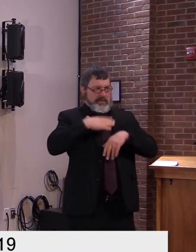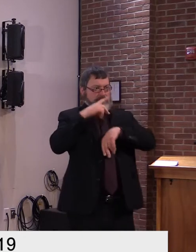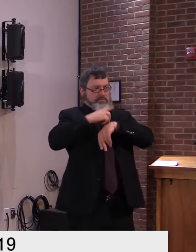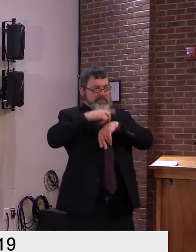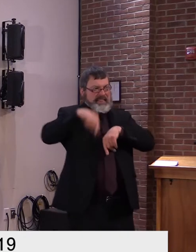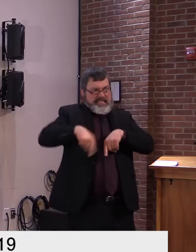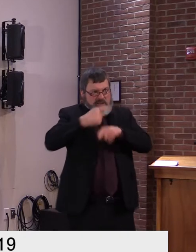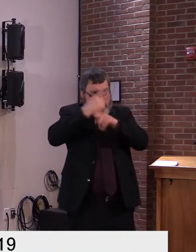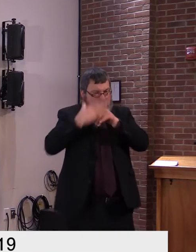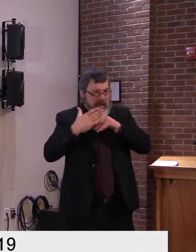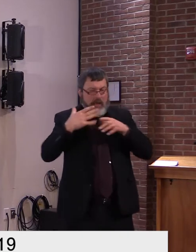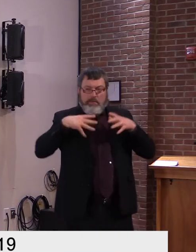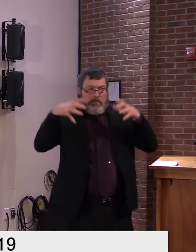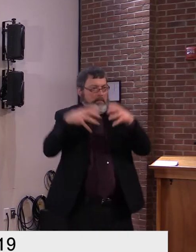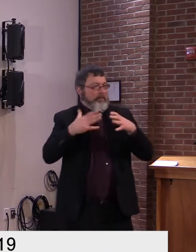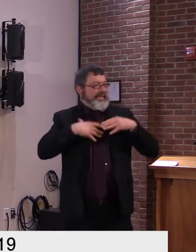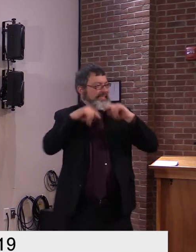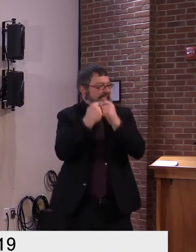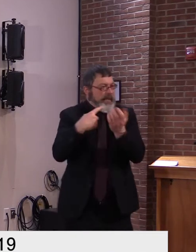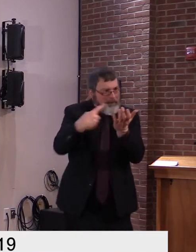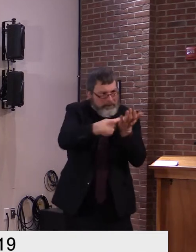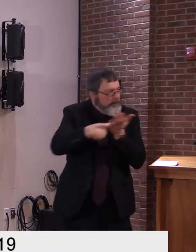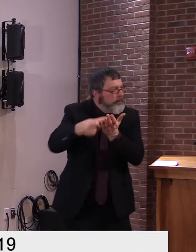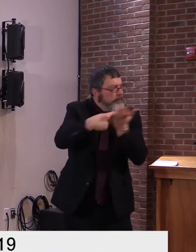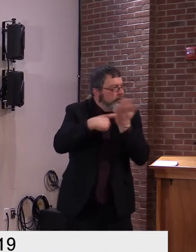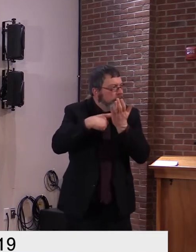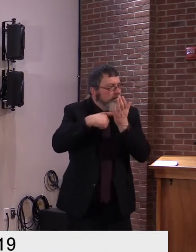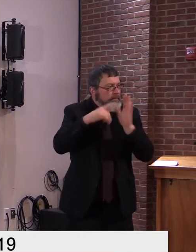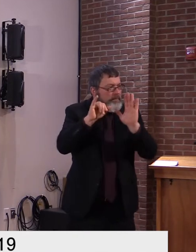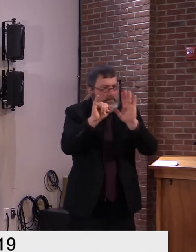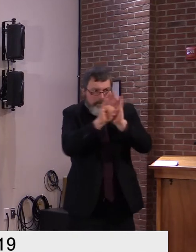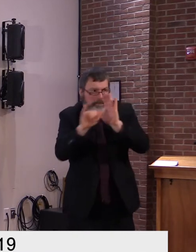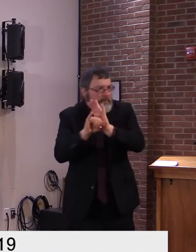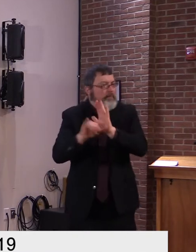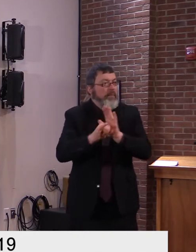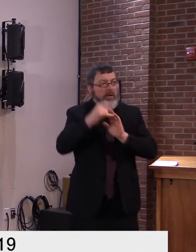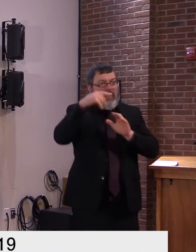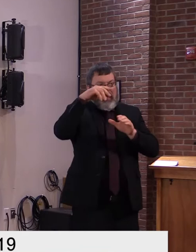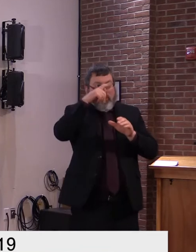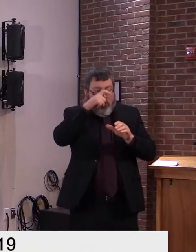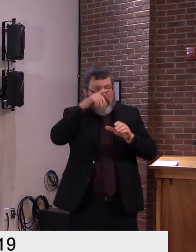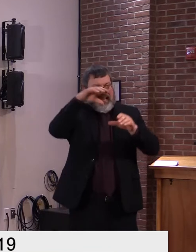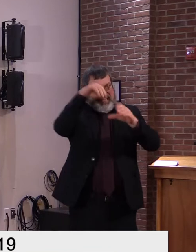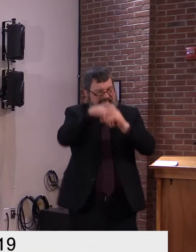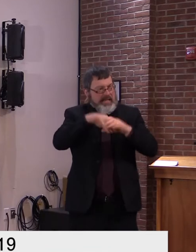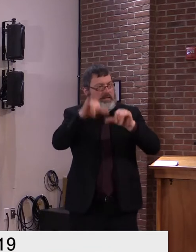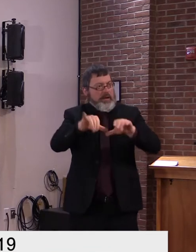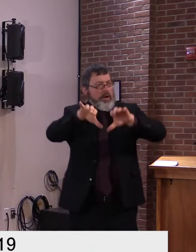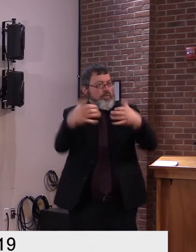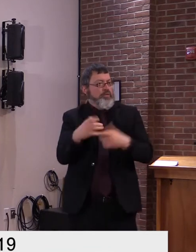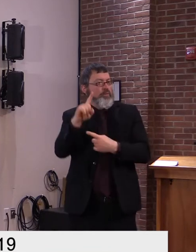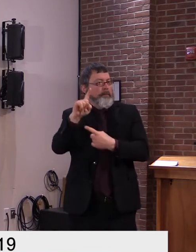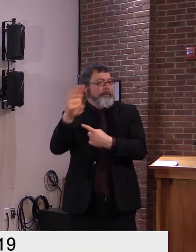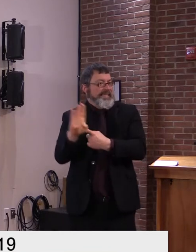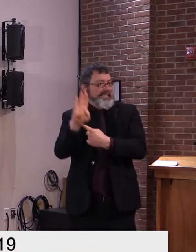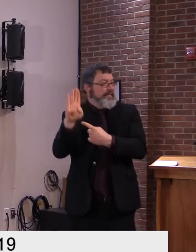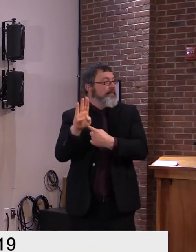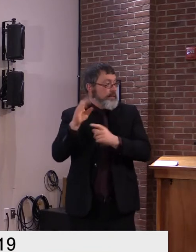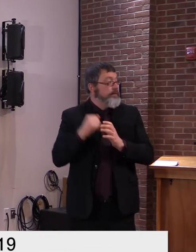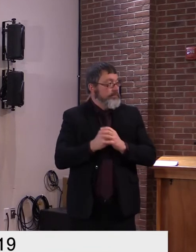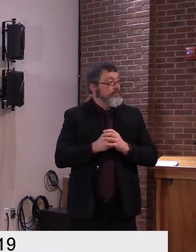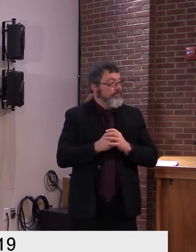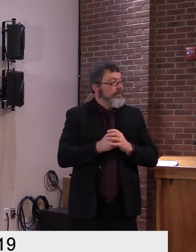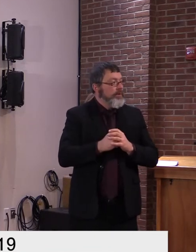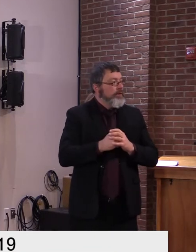to have a practical and rational prioritization scheme that first and foremost focuses on reducing sickness and